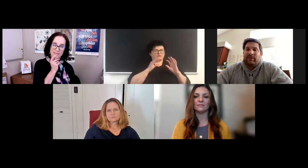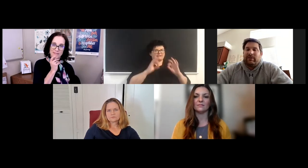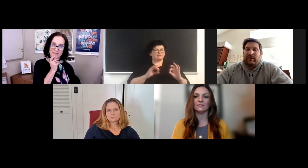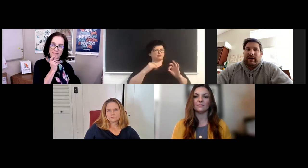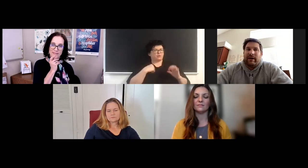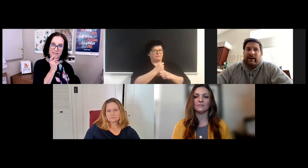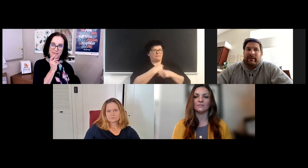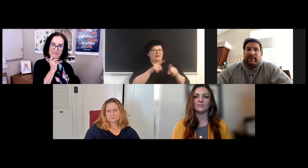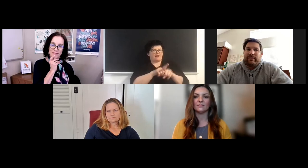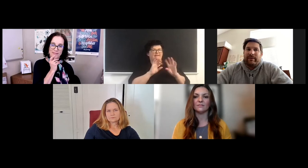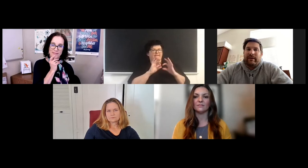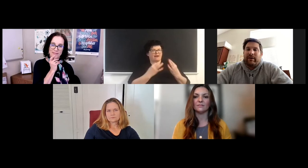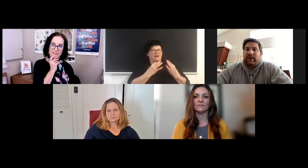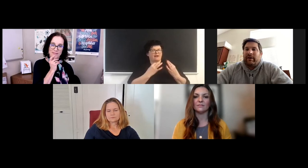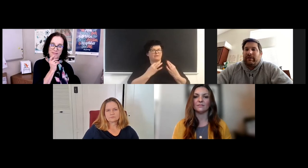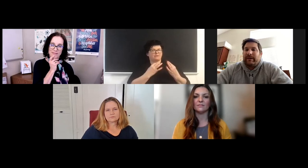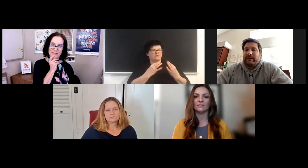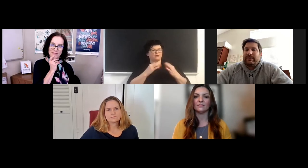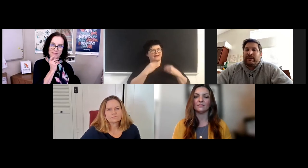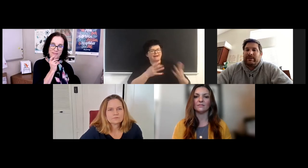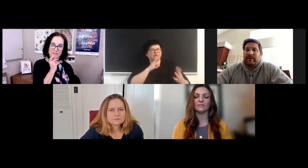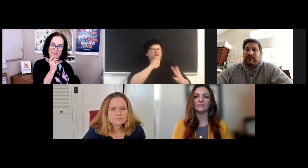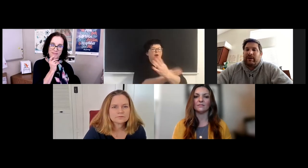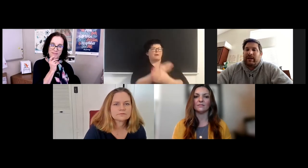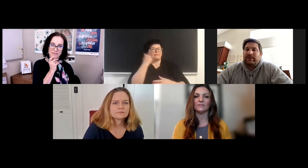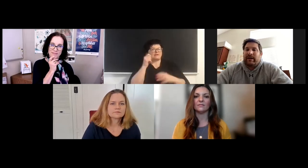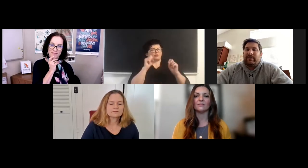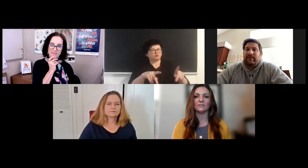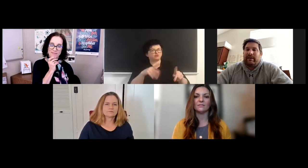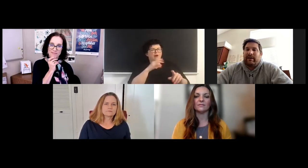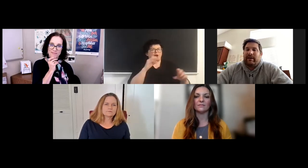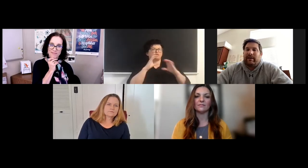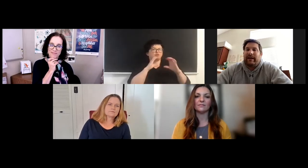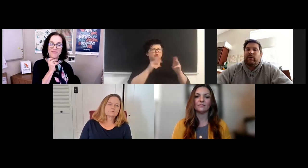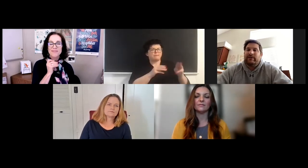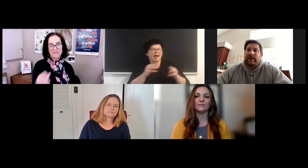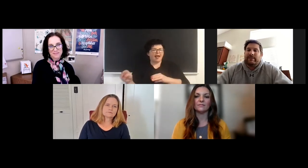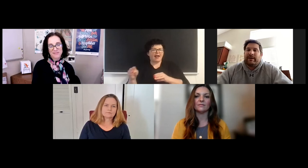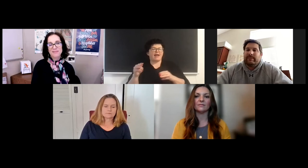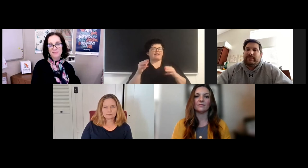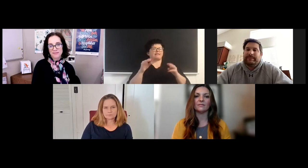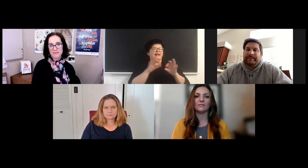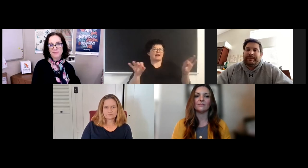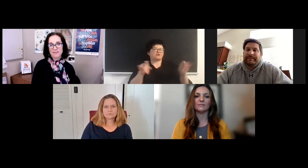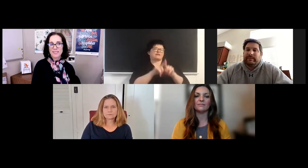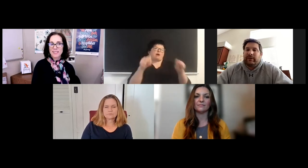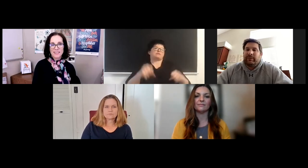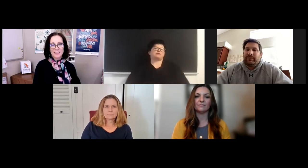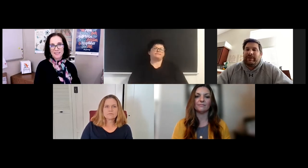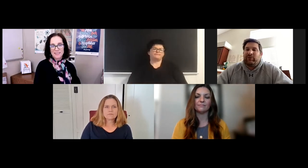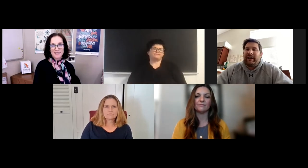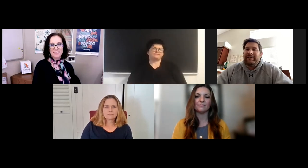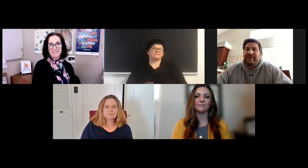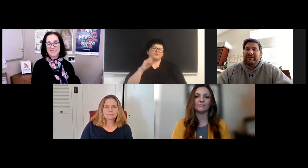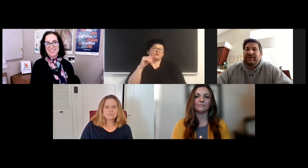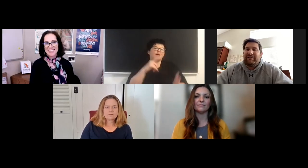to give our daughter the best opportunities and communication methods and language as possible. So